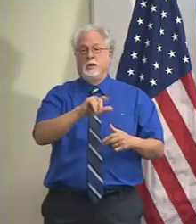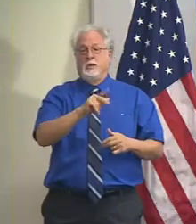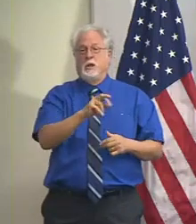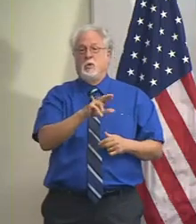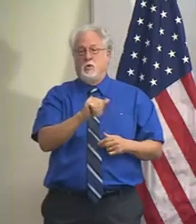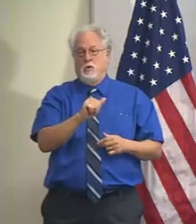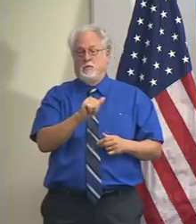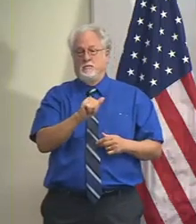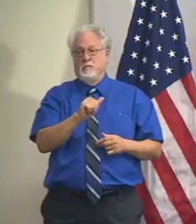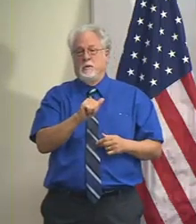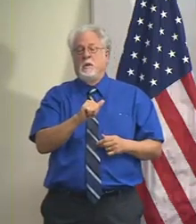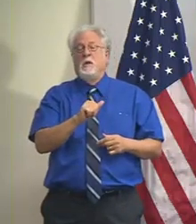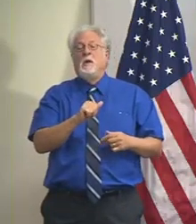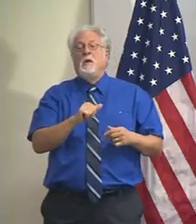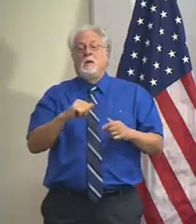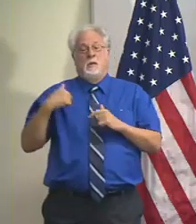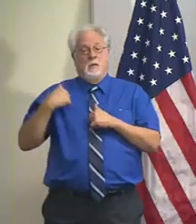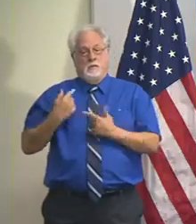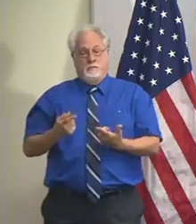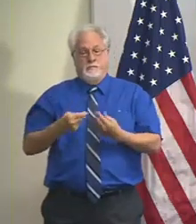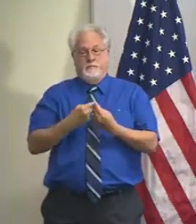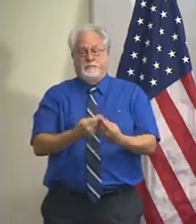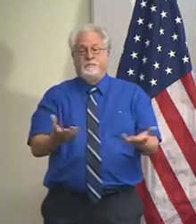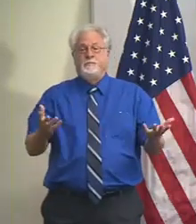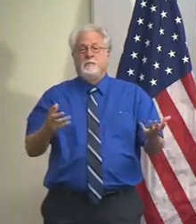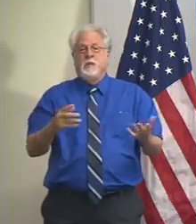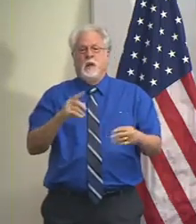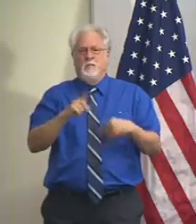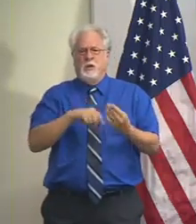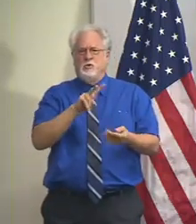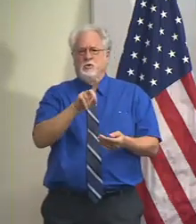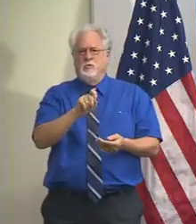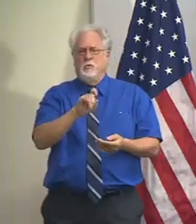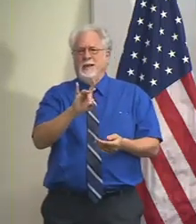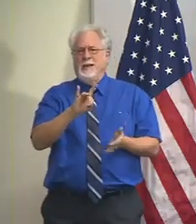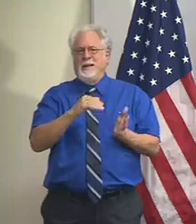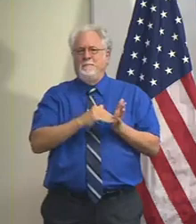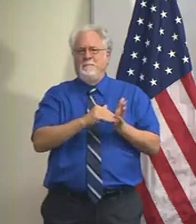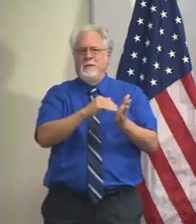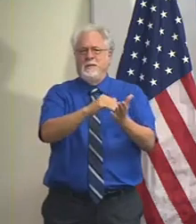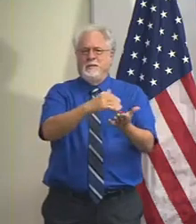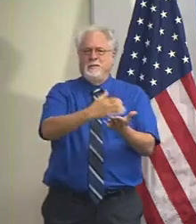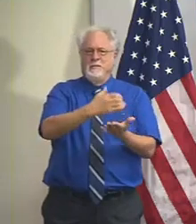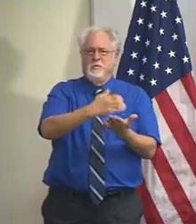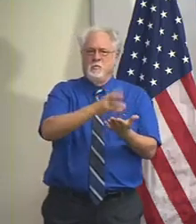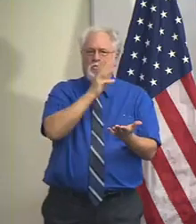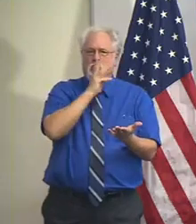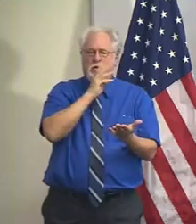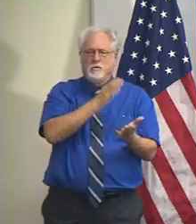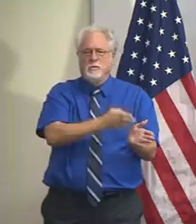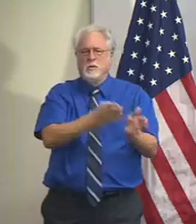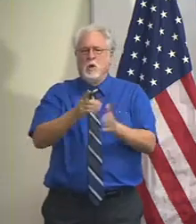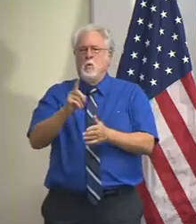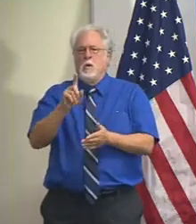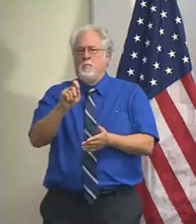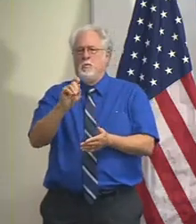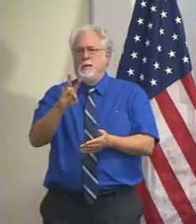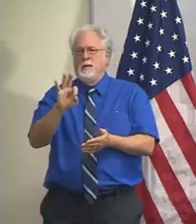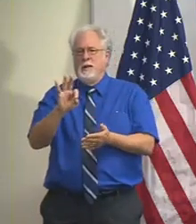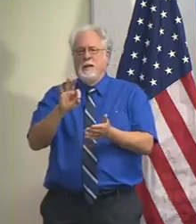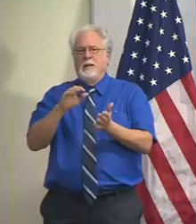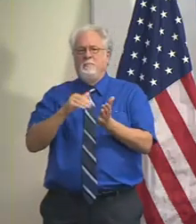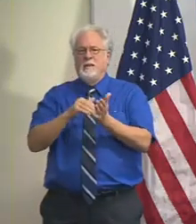Laura. Thus far, they've distributed right at 2.8 million liters of water, 1.9